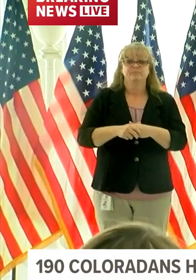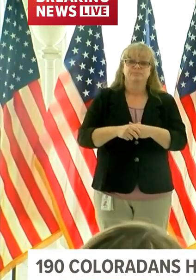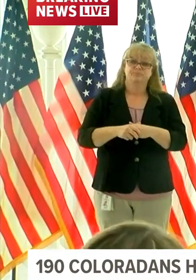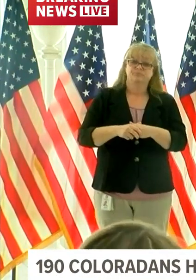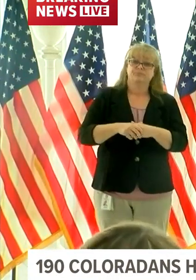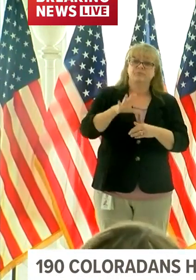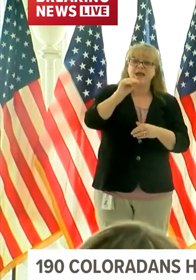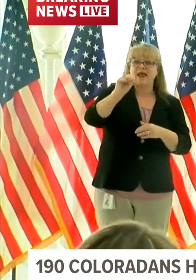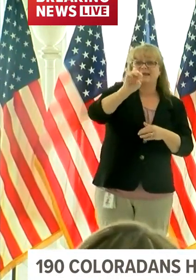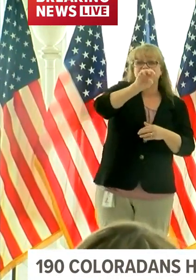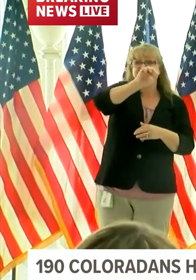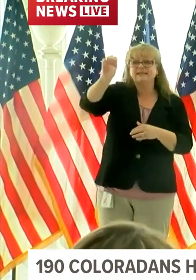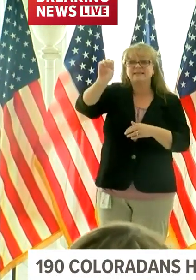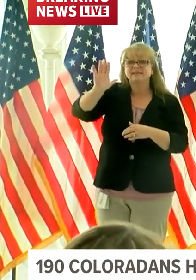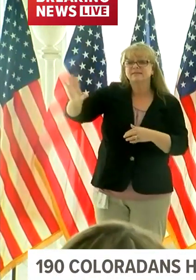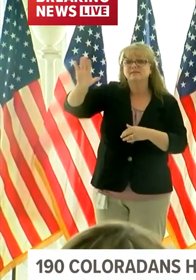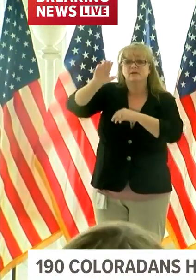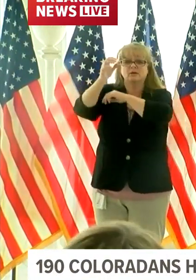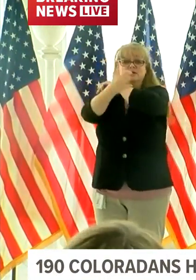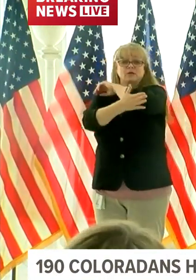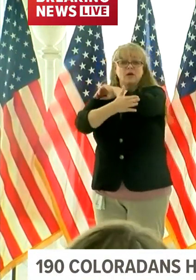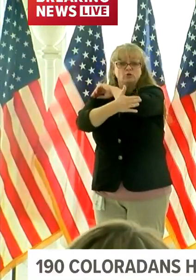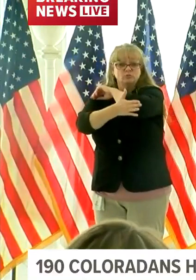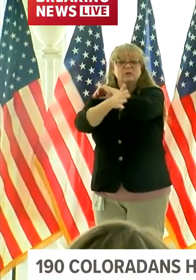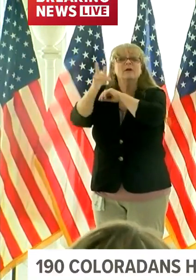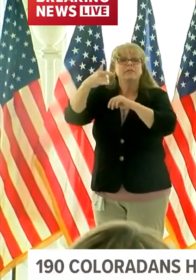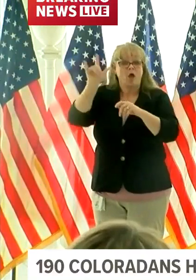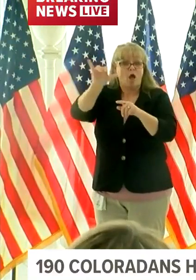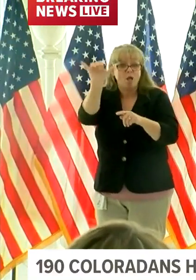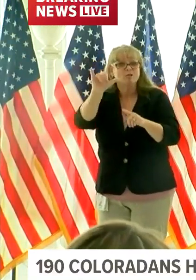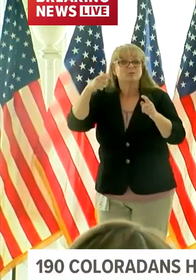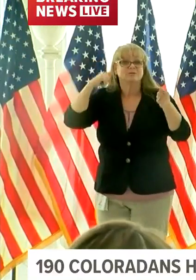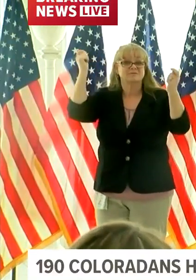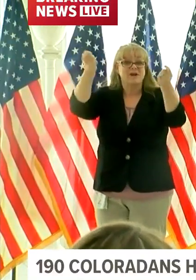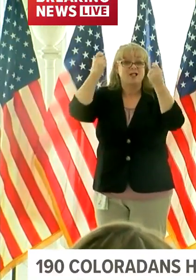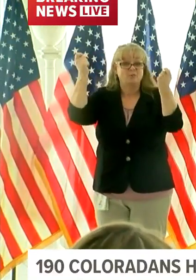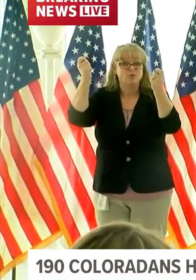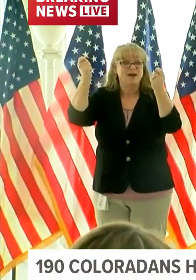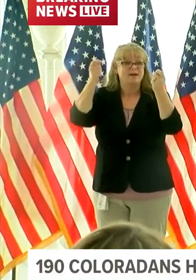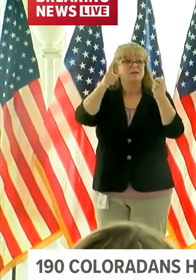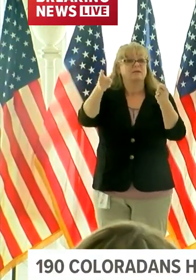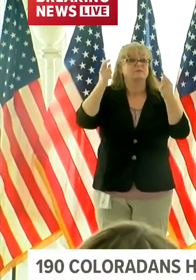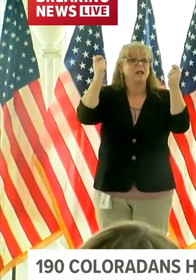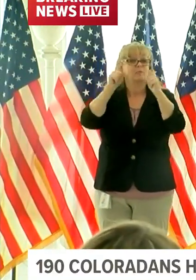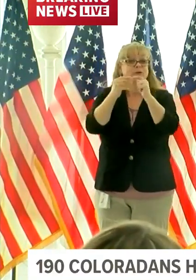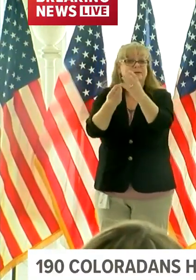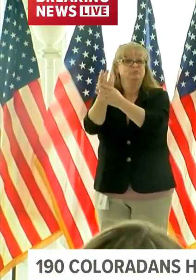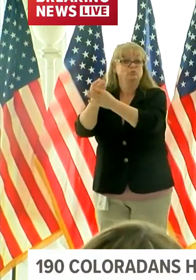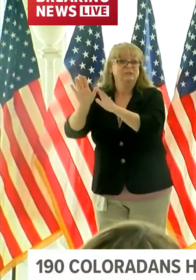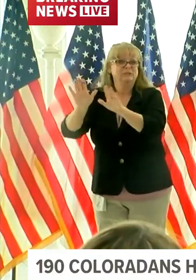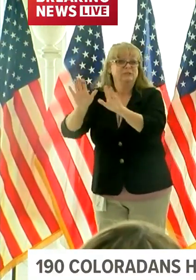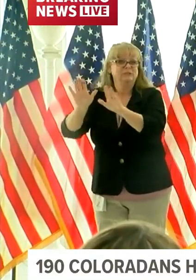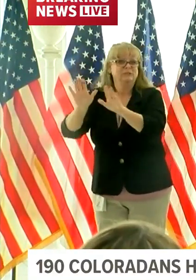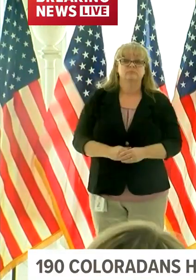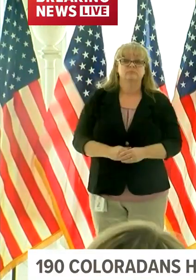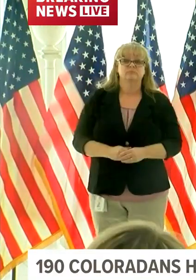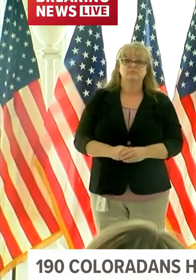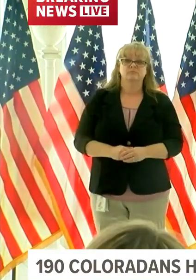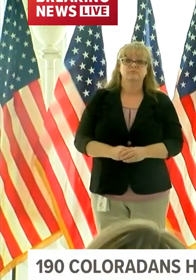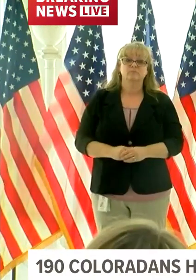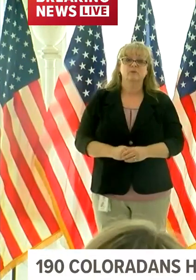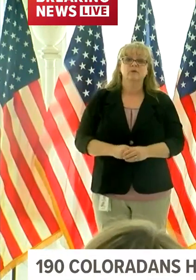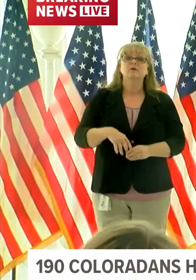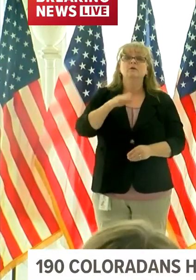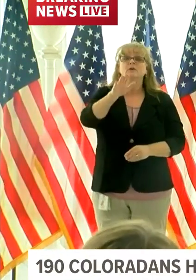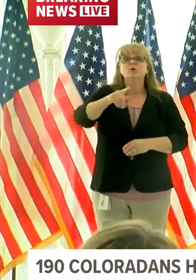Greek Orthodox after the Christian Easter. We have with us Reverend Amanda